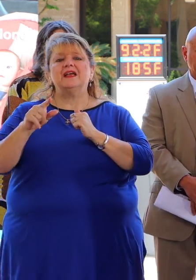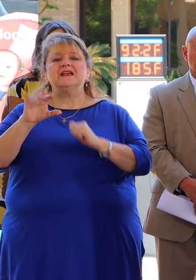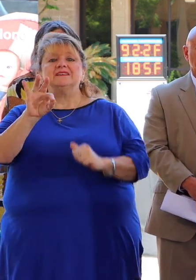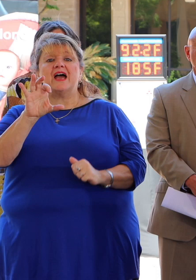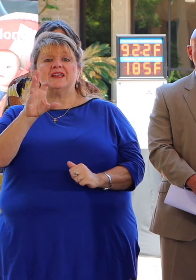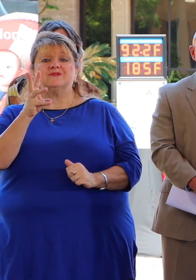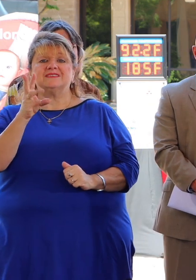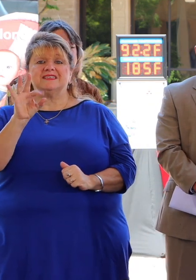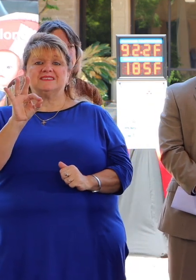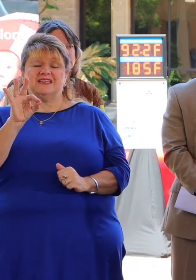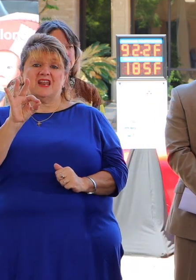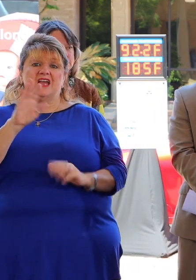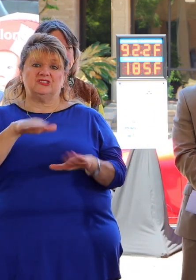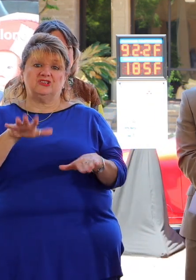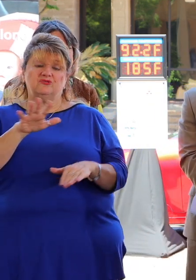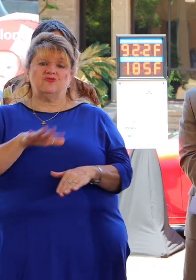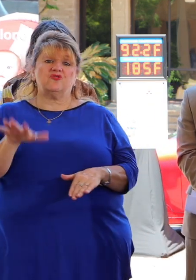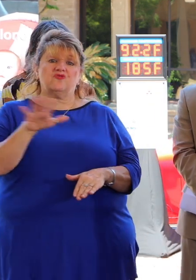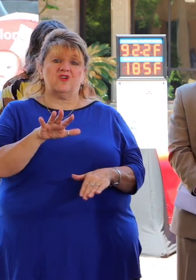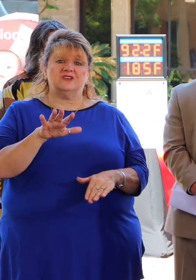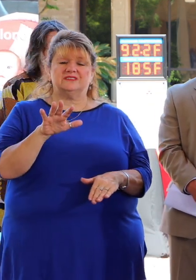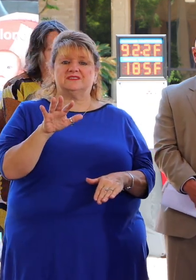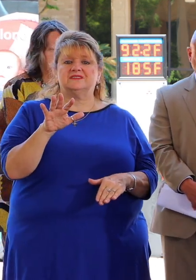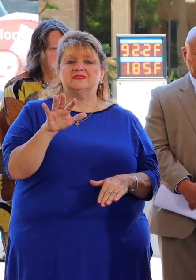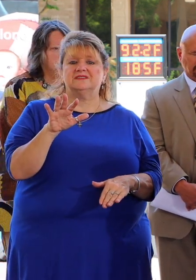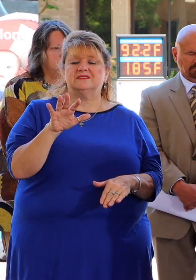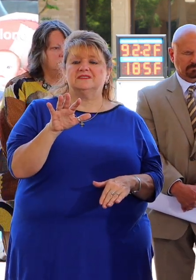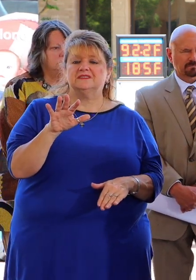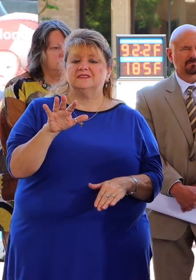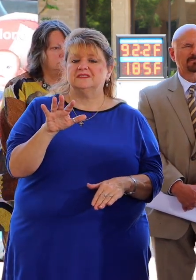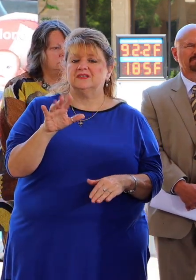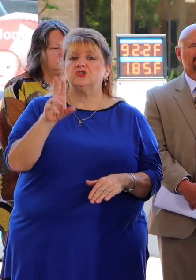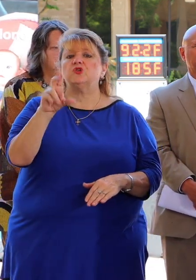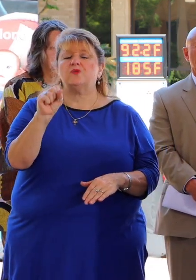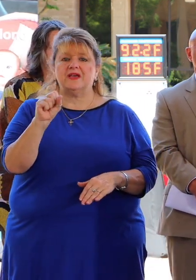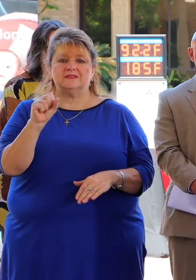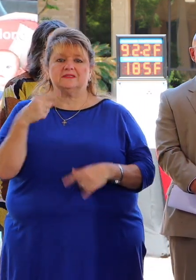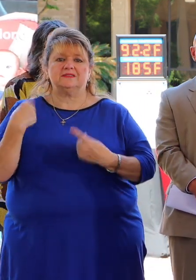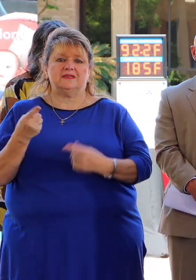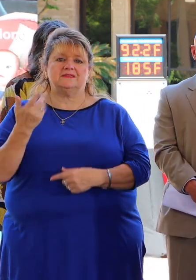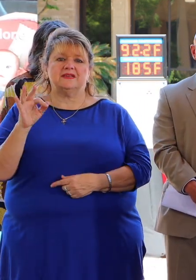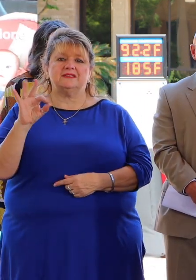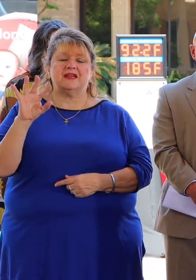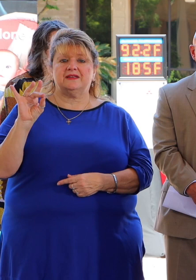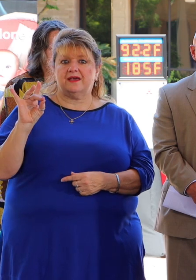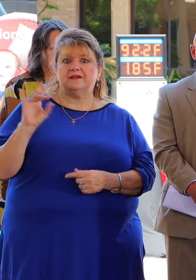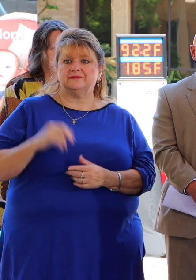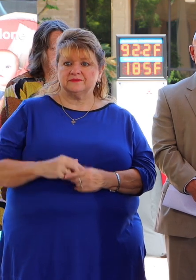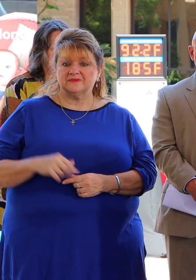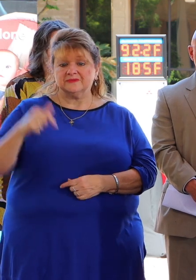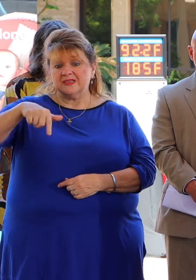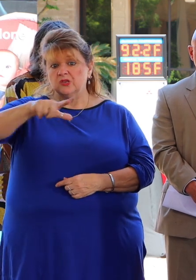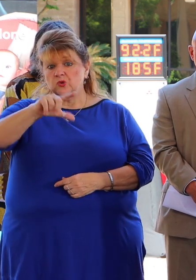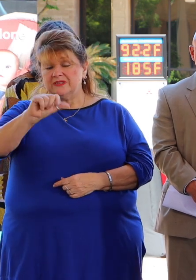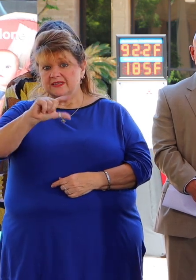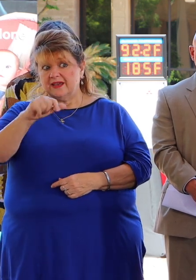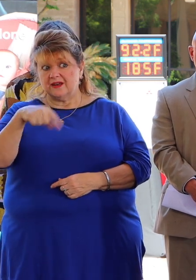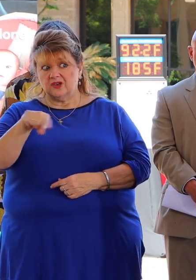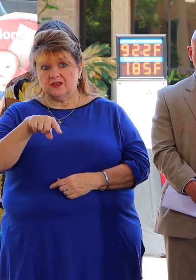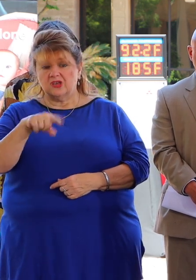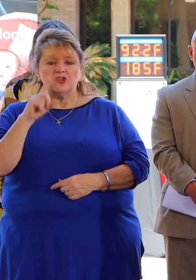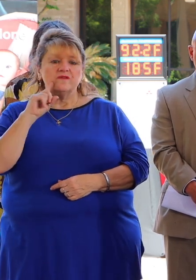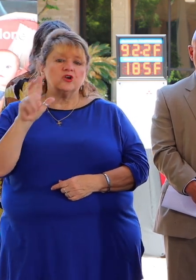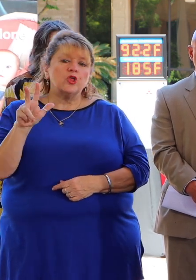969 children across the United States have died from heat stroke. Right here alone in Louisiana, you've heard that there's